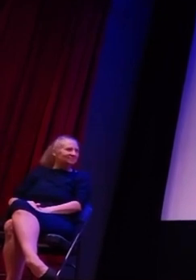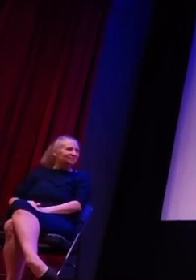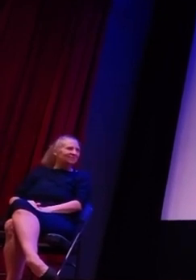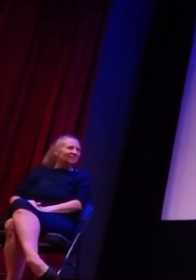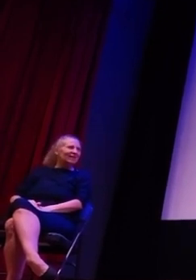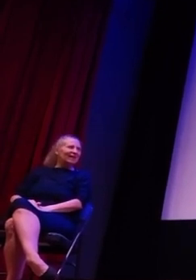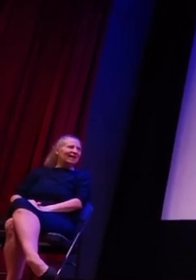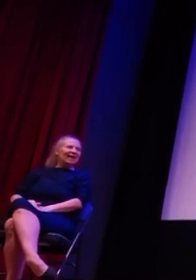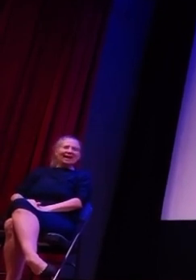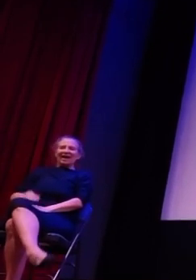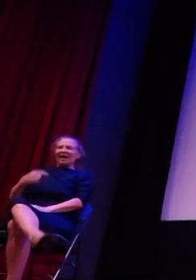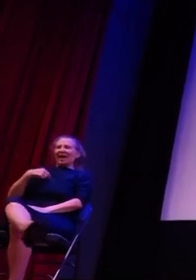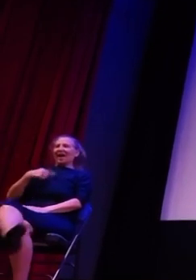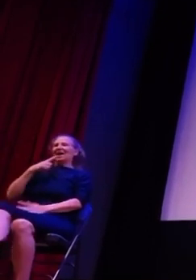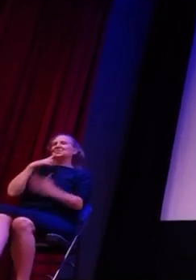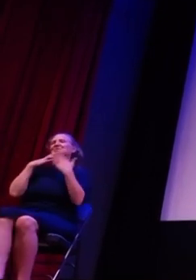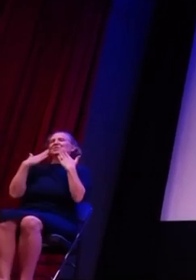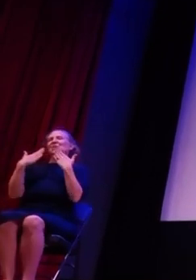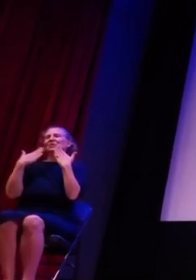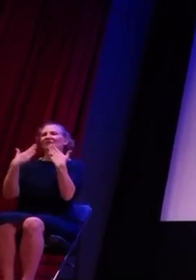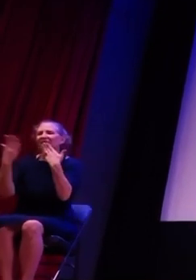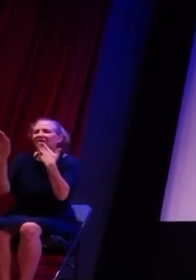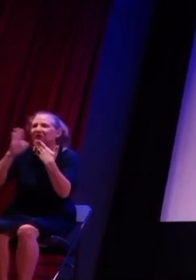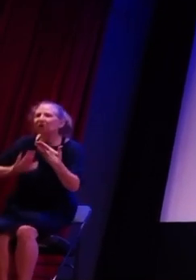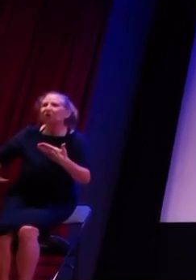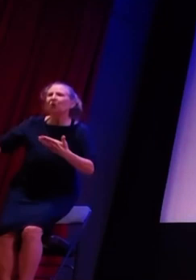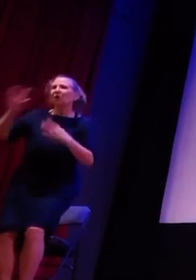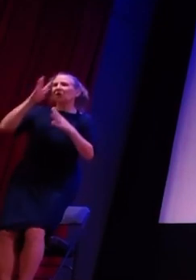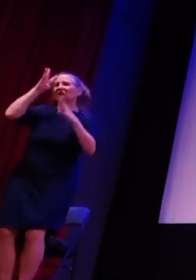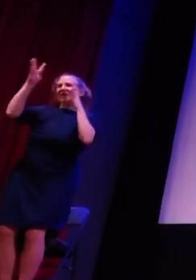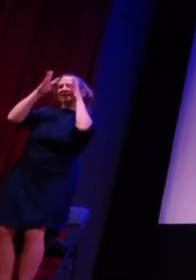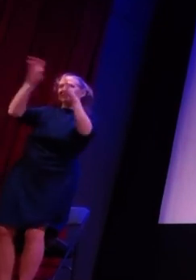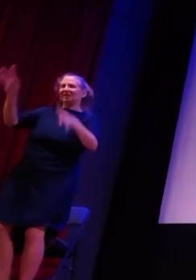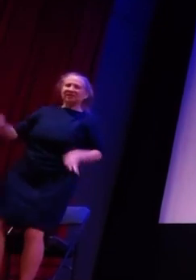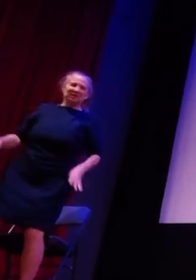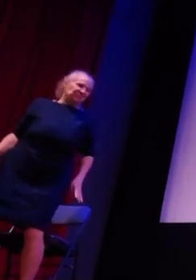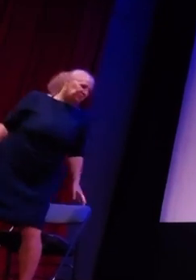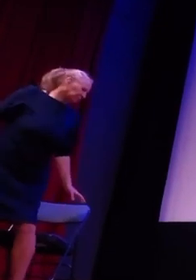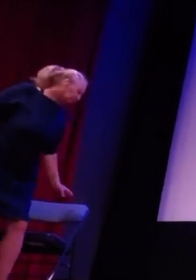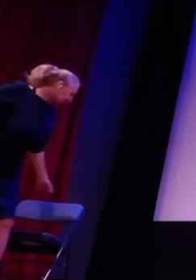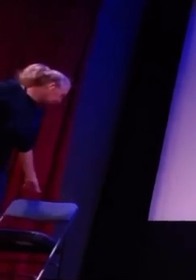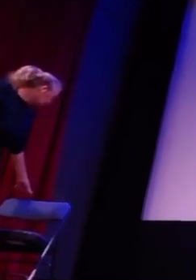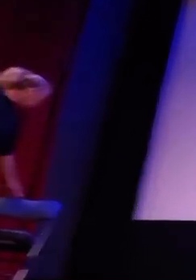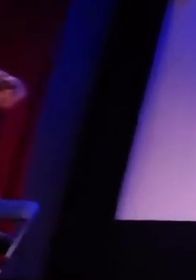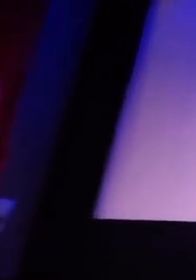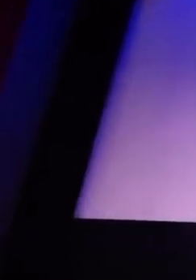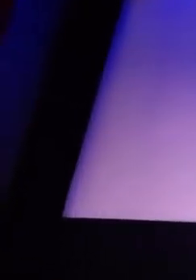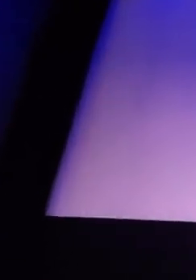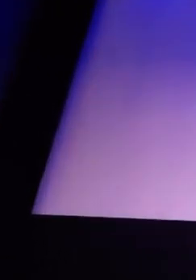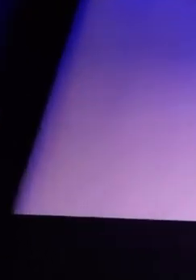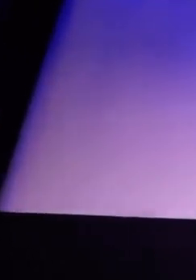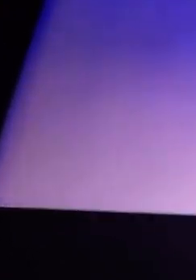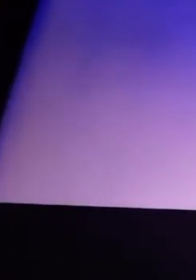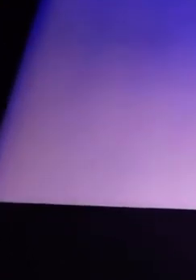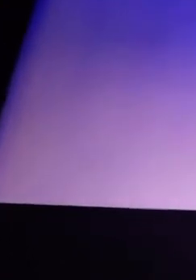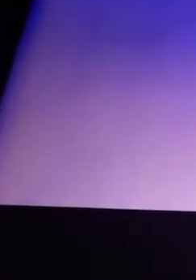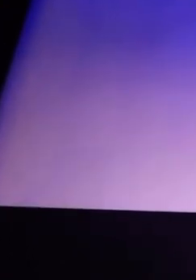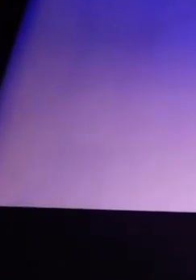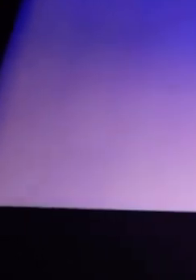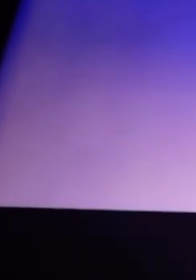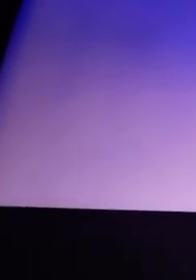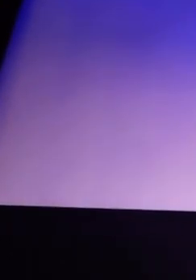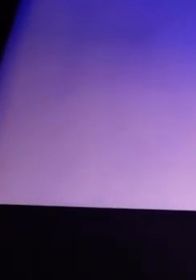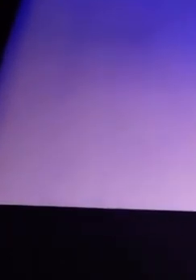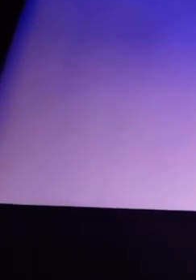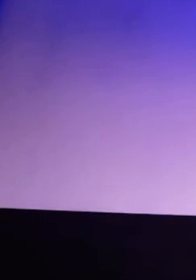I am so grateful for your creativity. You know, most of the time, these shows that I do